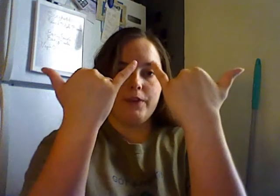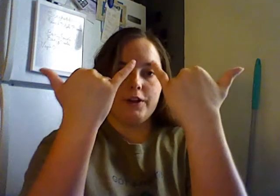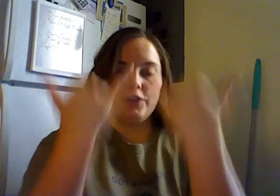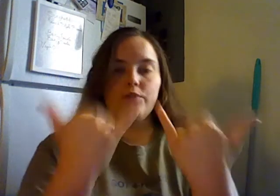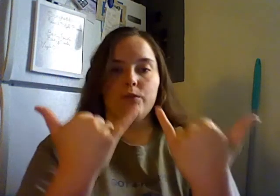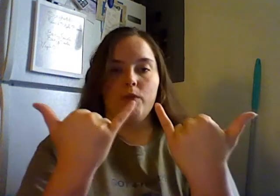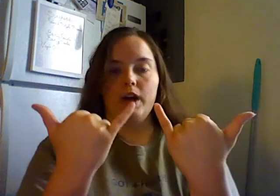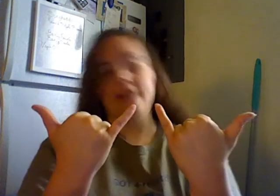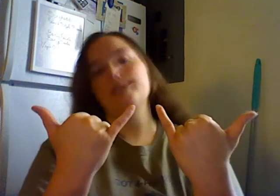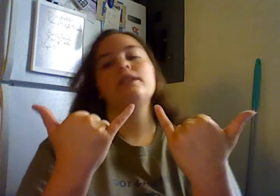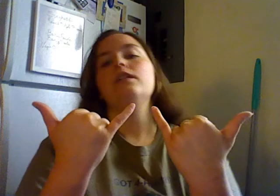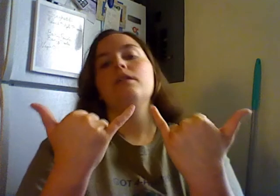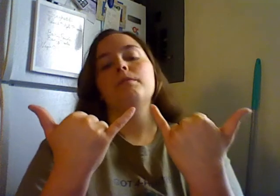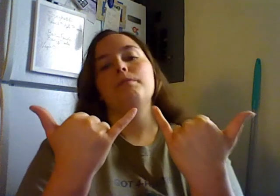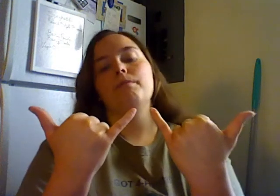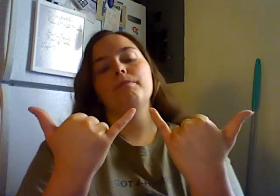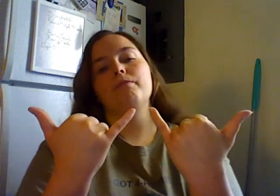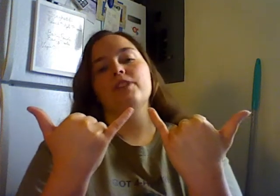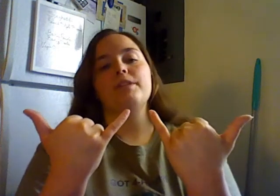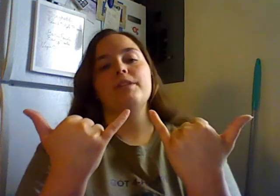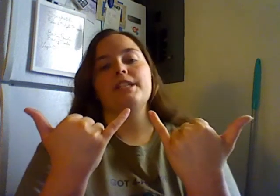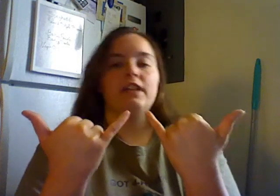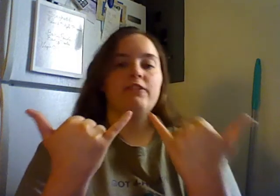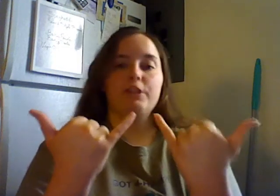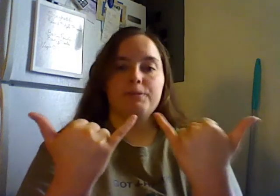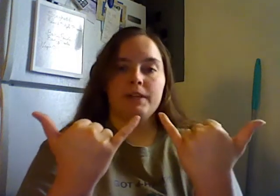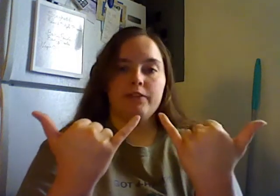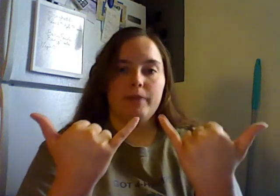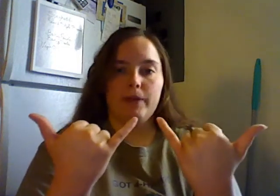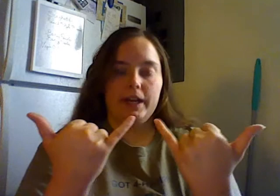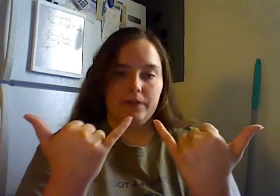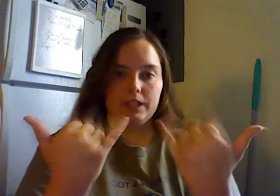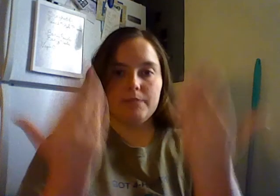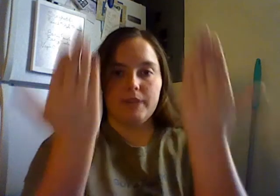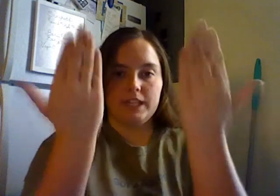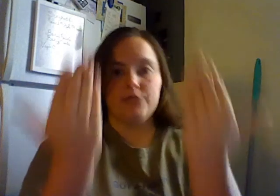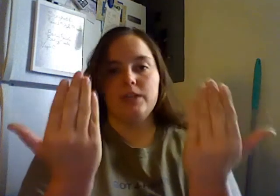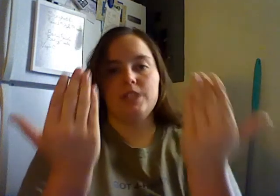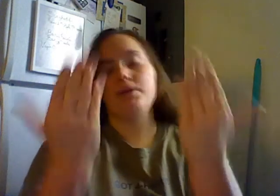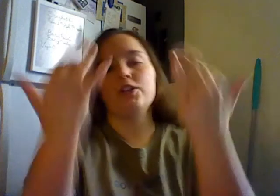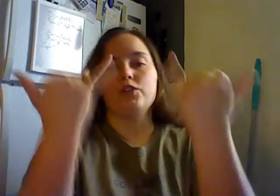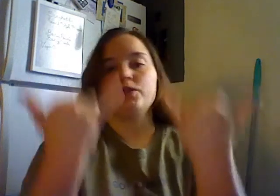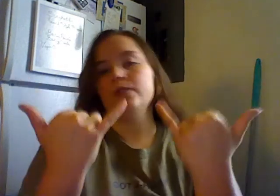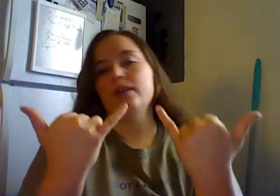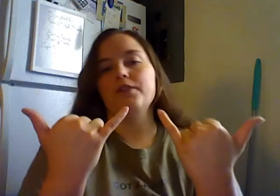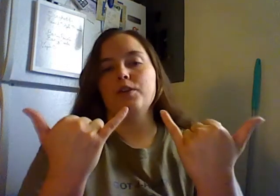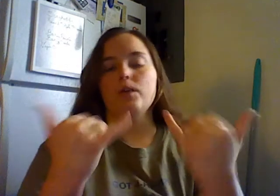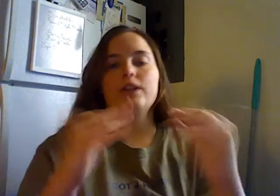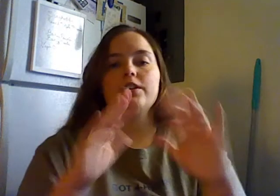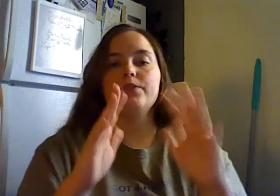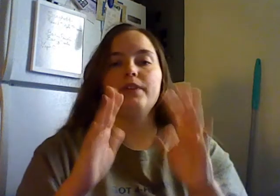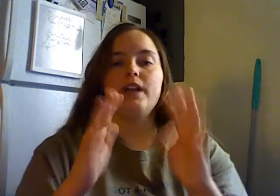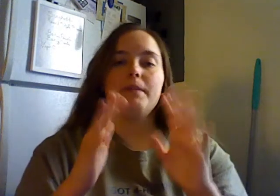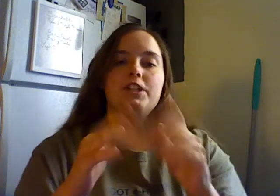to do the Y's. For some reason, it flows better for me when I do this, but it's personal choice, whatever you want. There's really not much